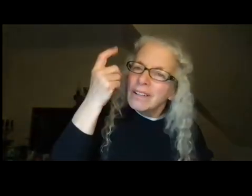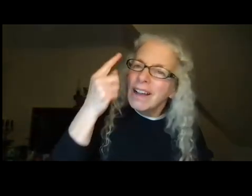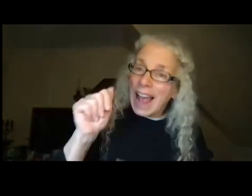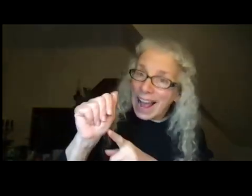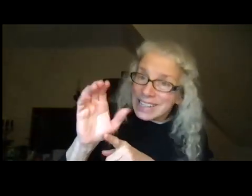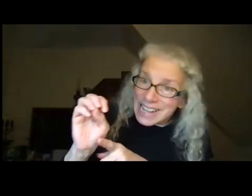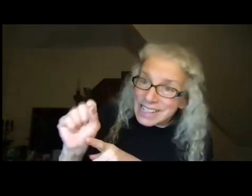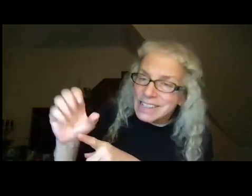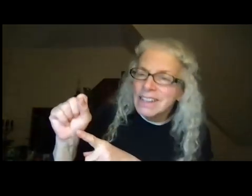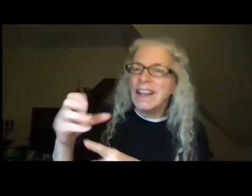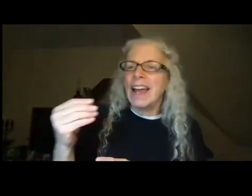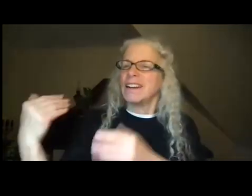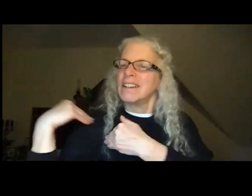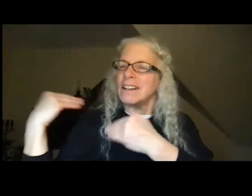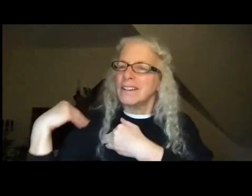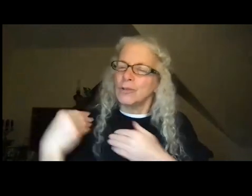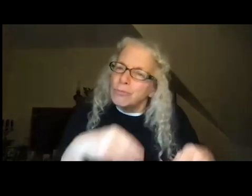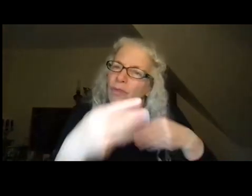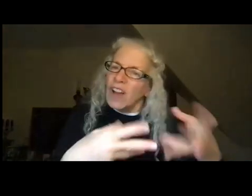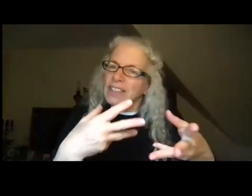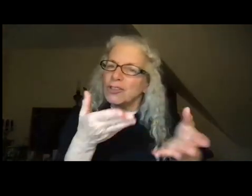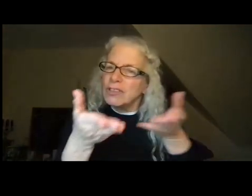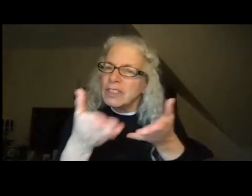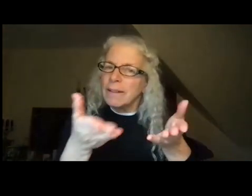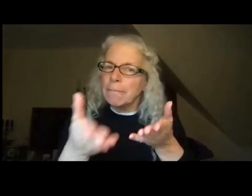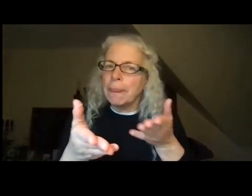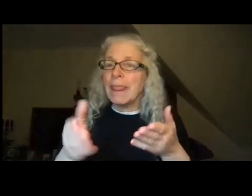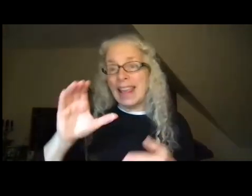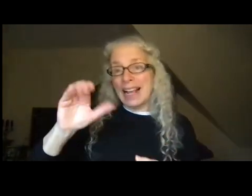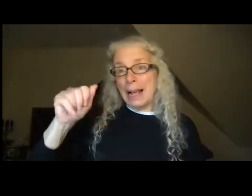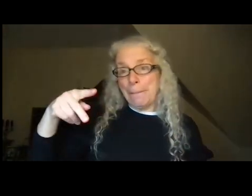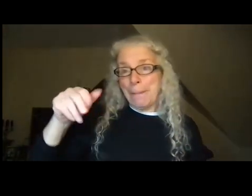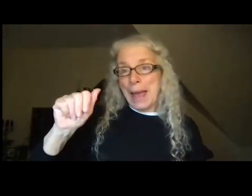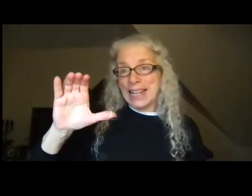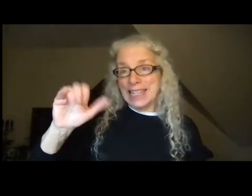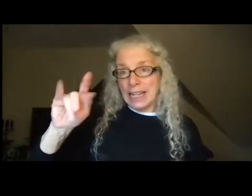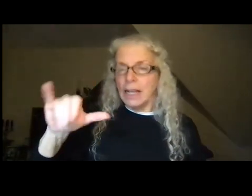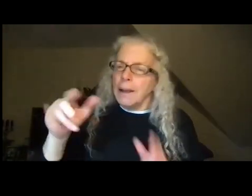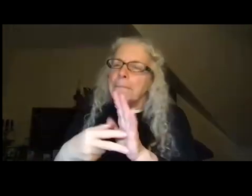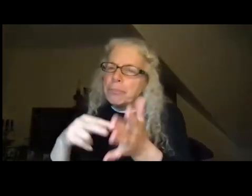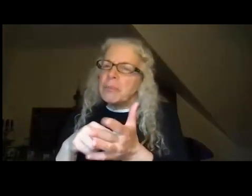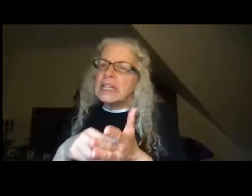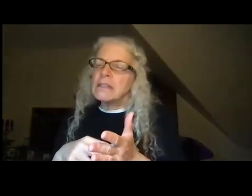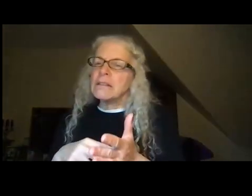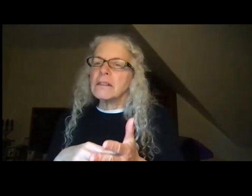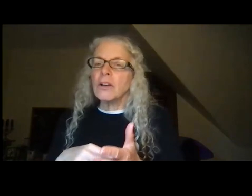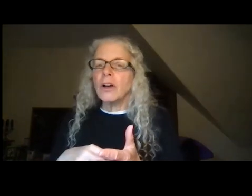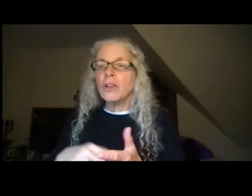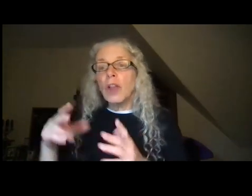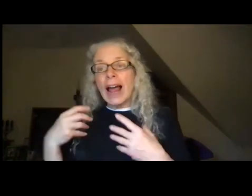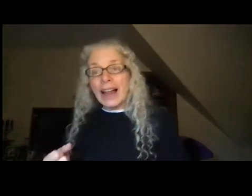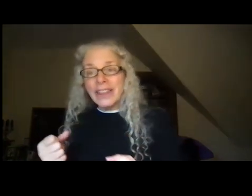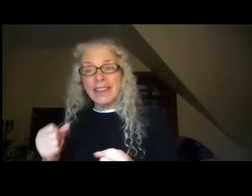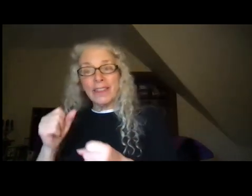accountability. And what we're proposing is for building capacity, providing training for community health